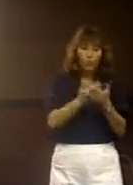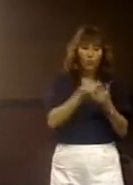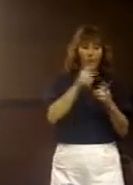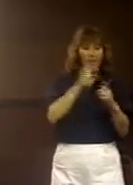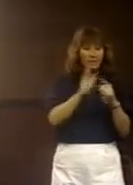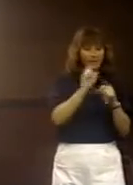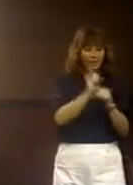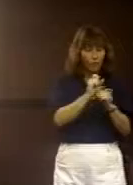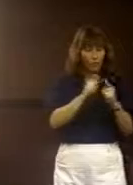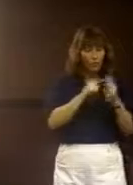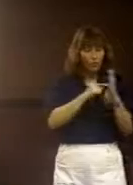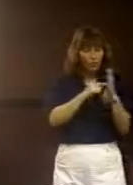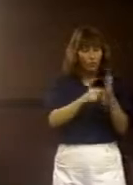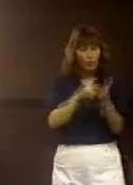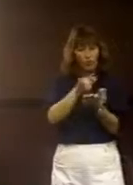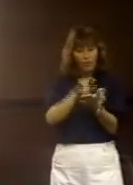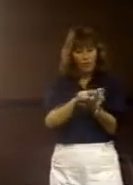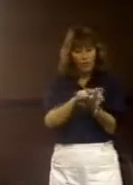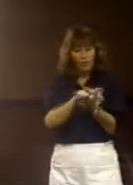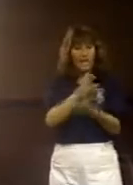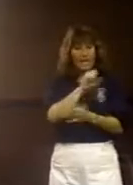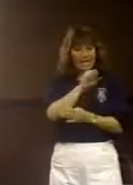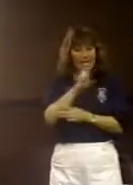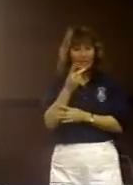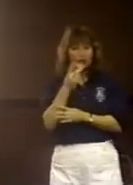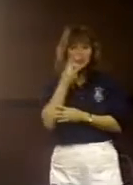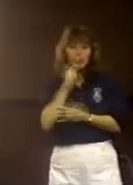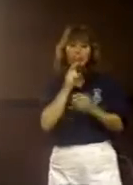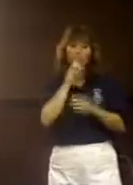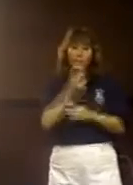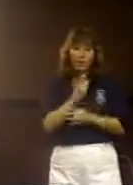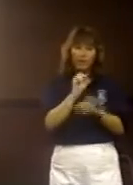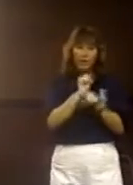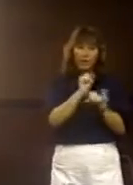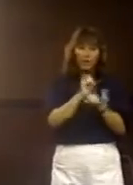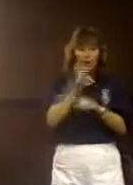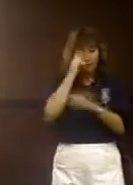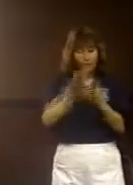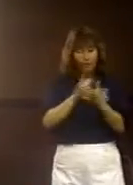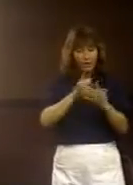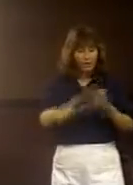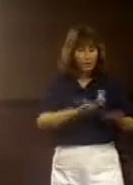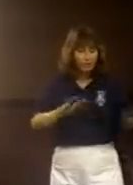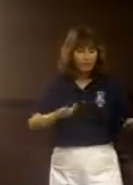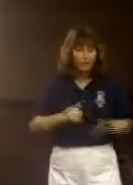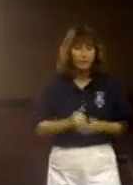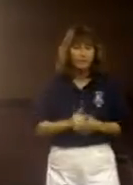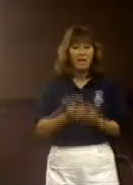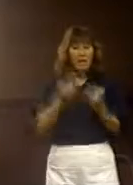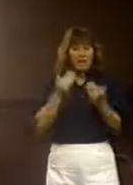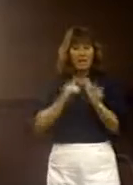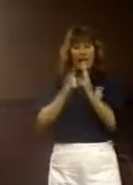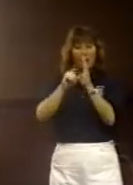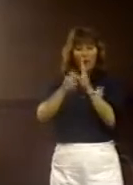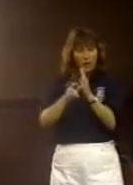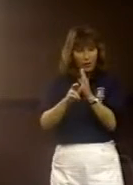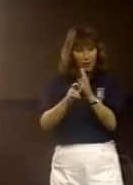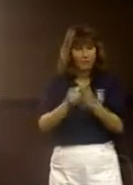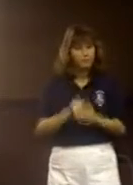piece of work to show that C2 was really working for these children. Now